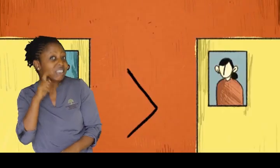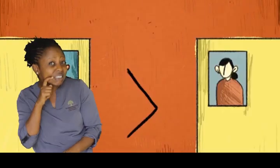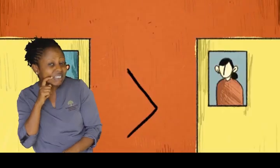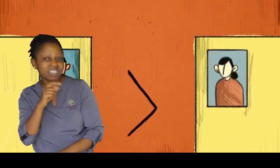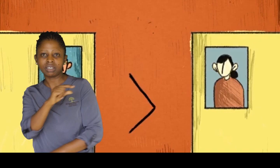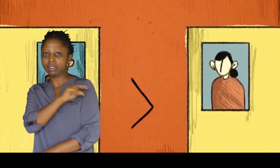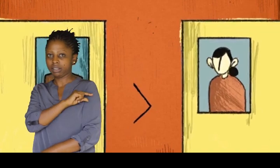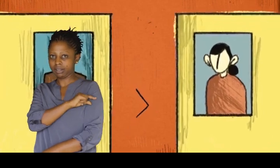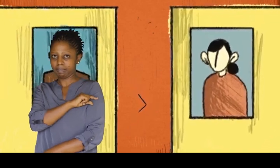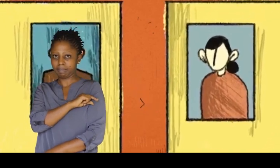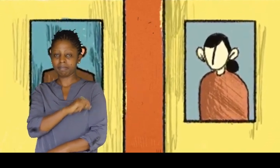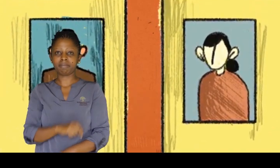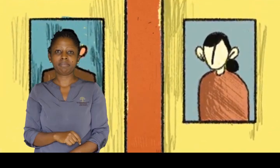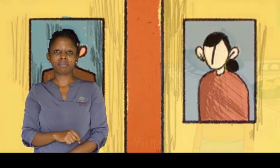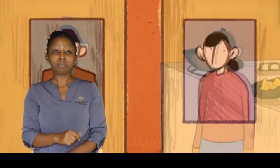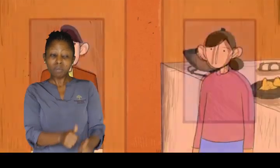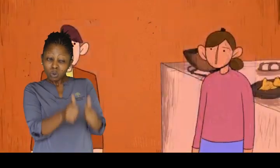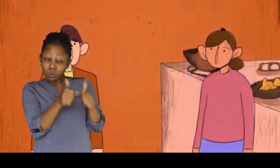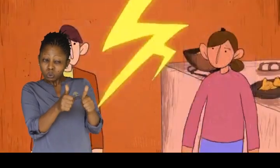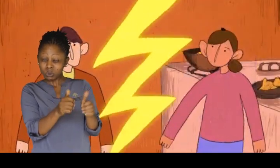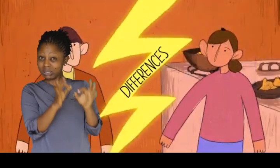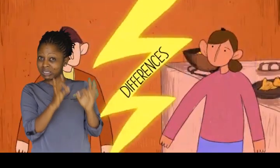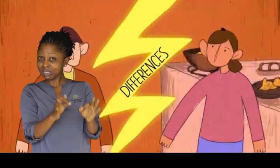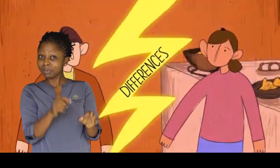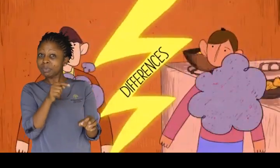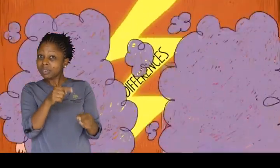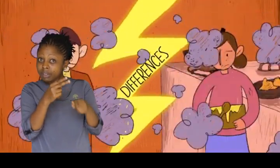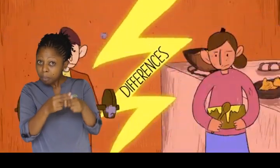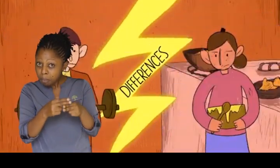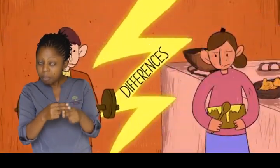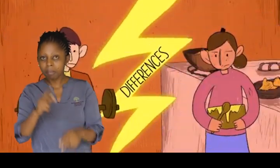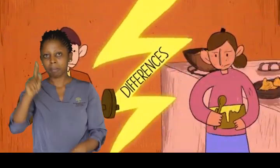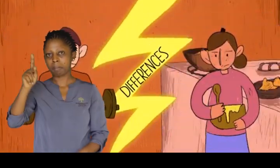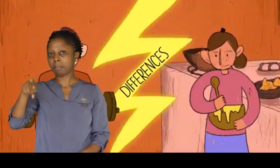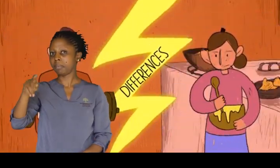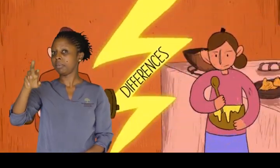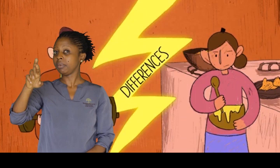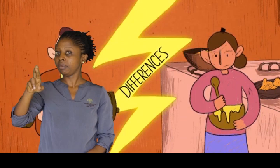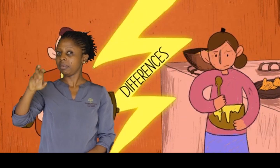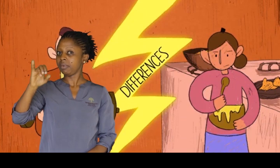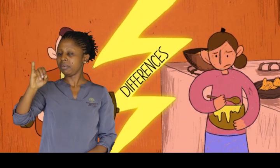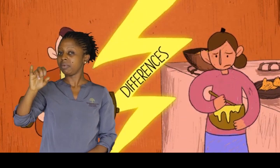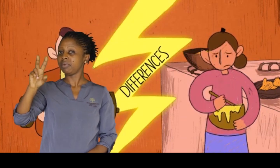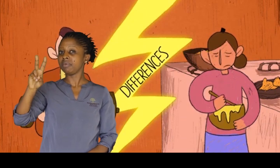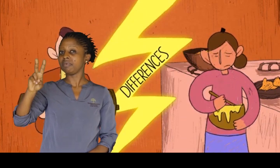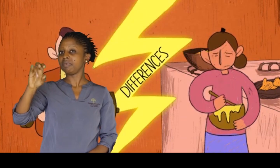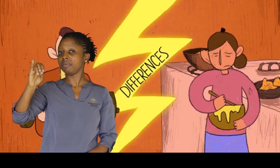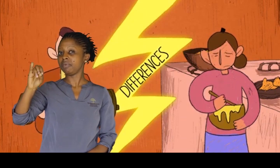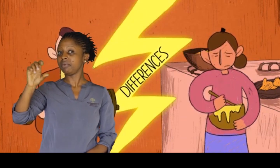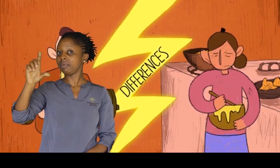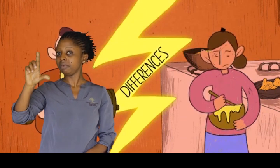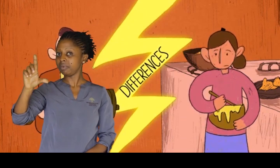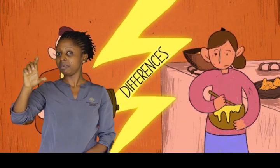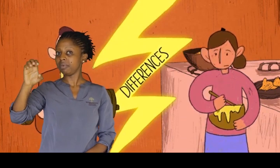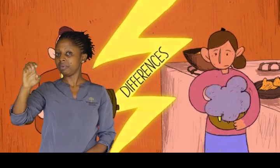which grants special advantages to some people due to factors such as ability, literacy,